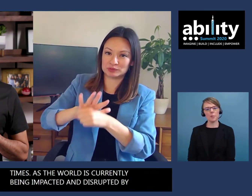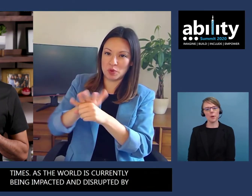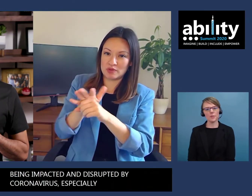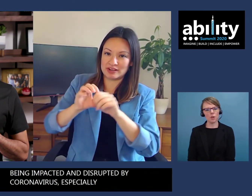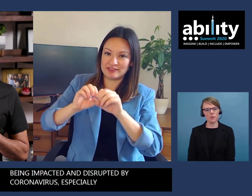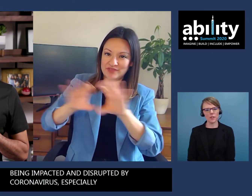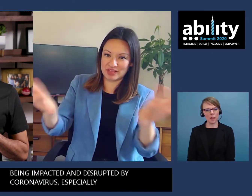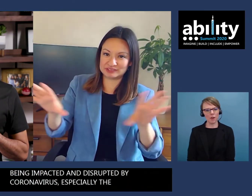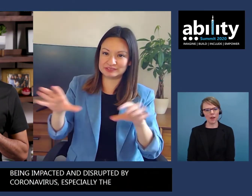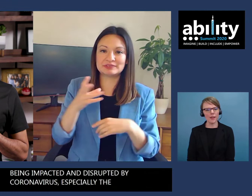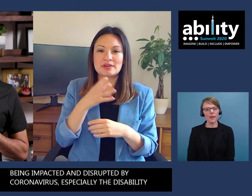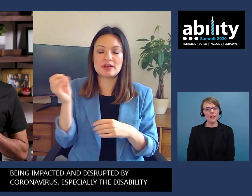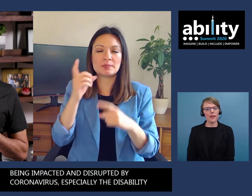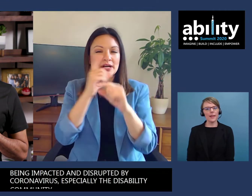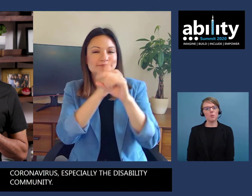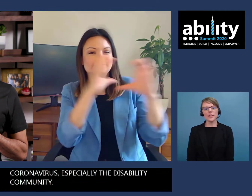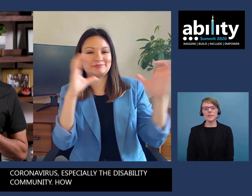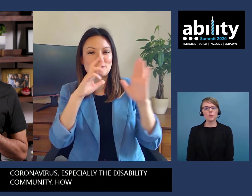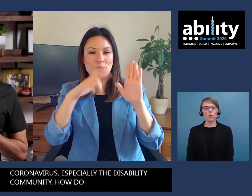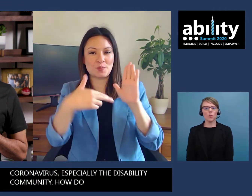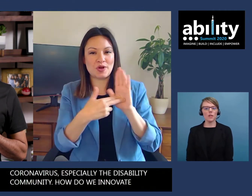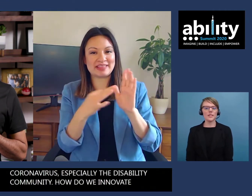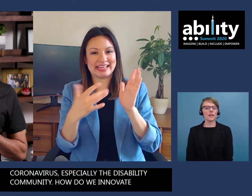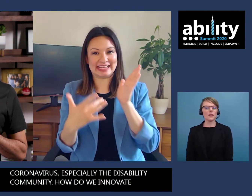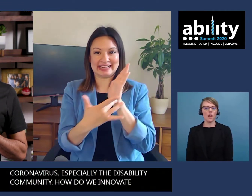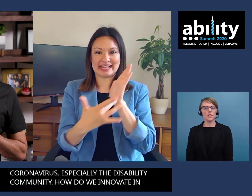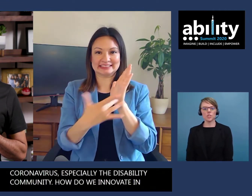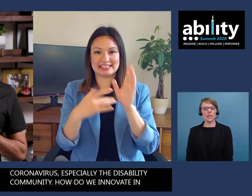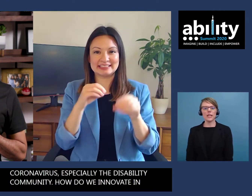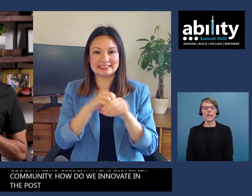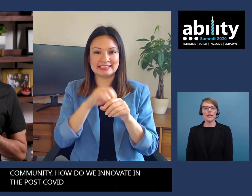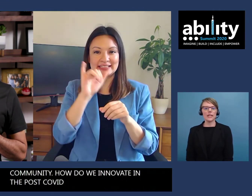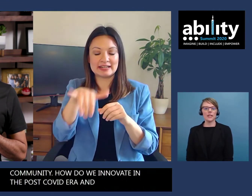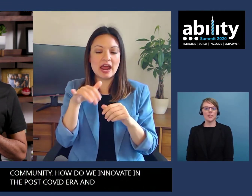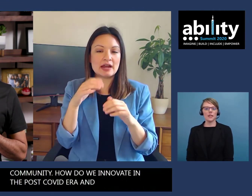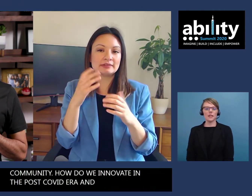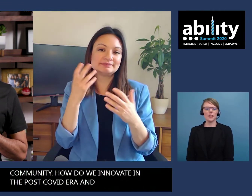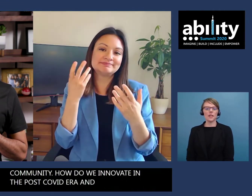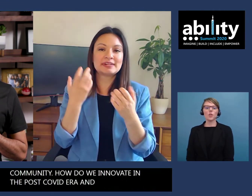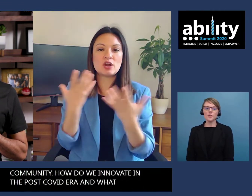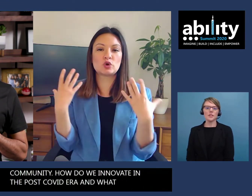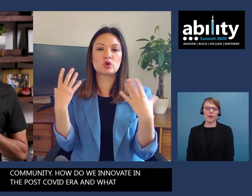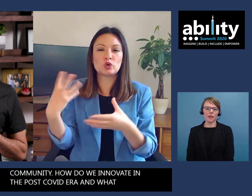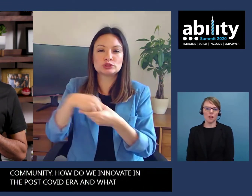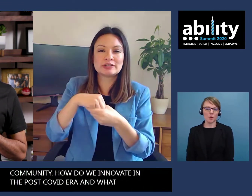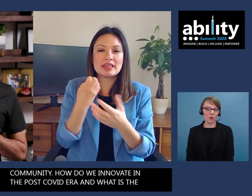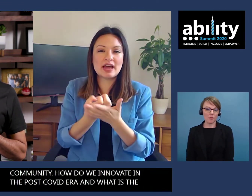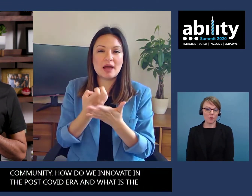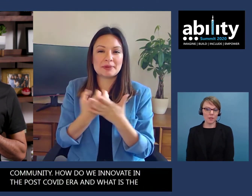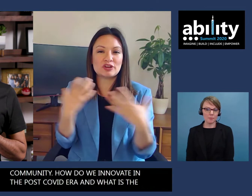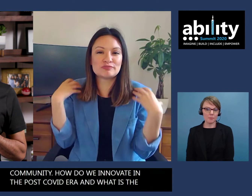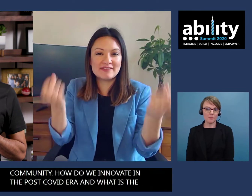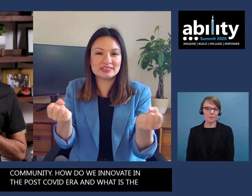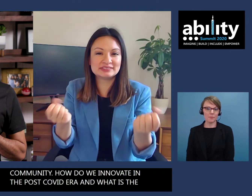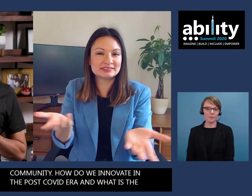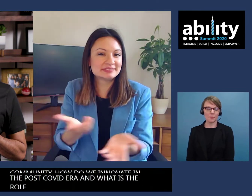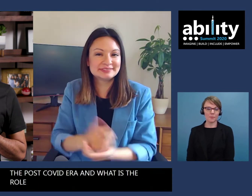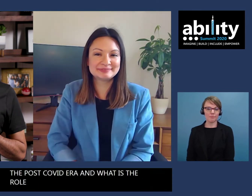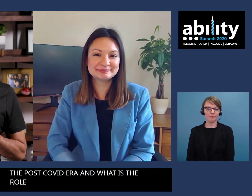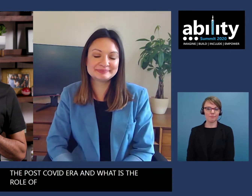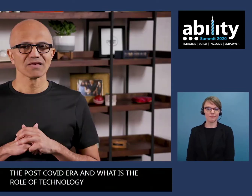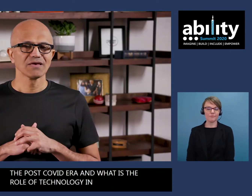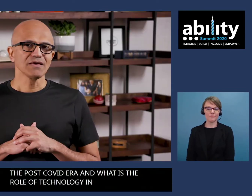with captions on Teams, the ability to use that language understanding in real time to be able